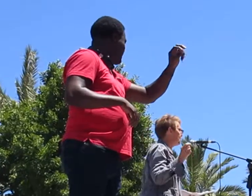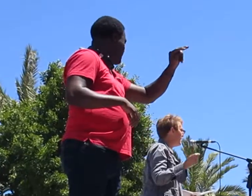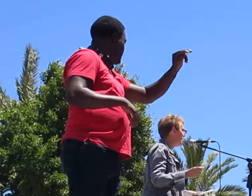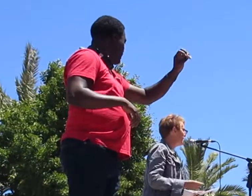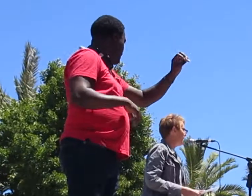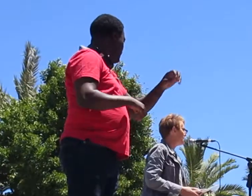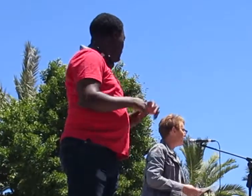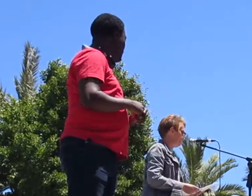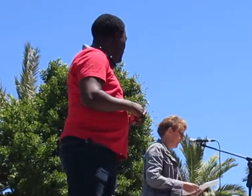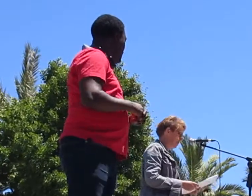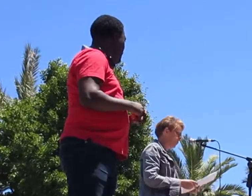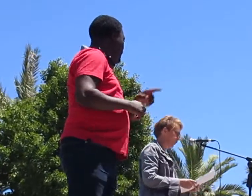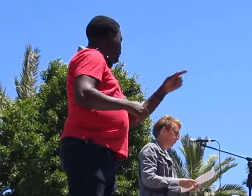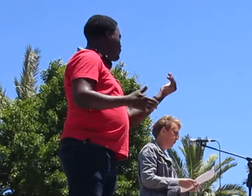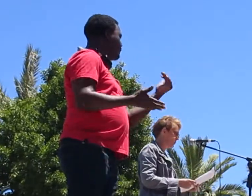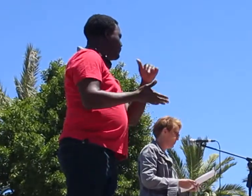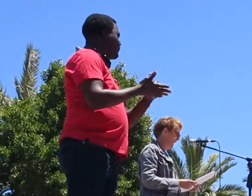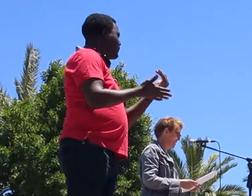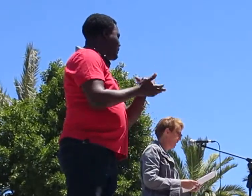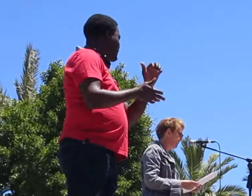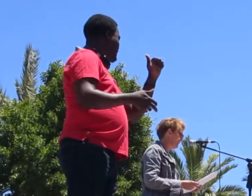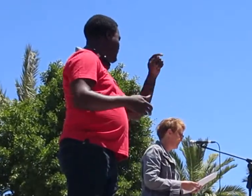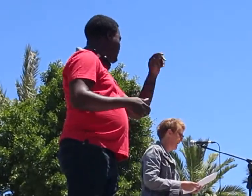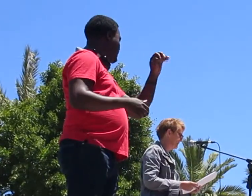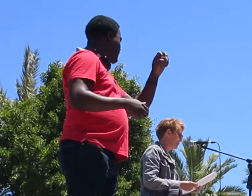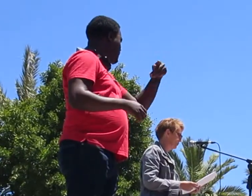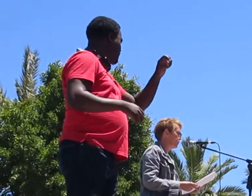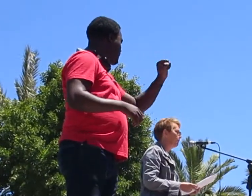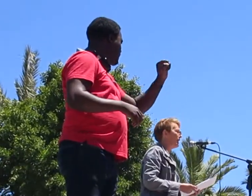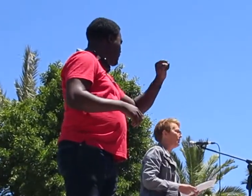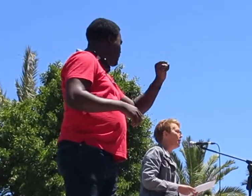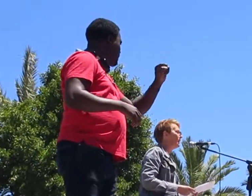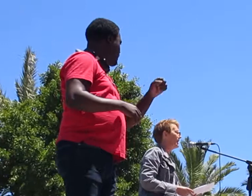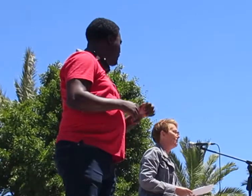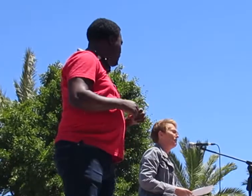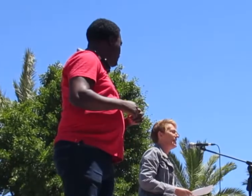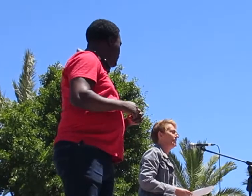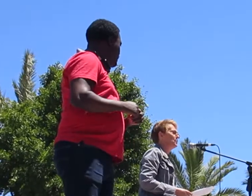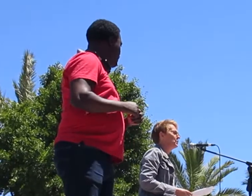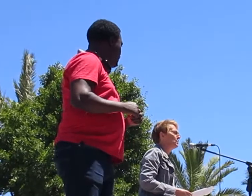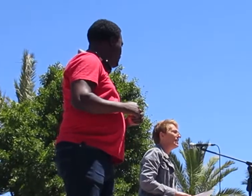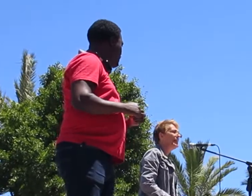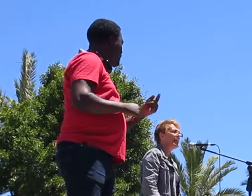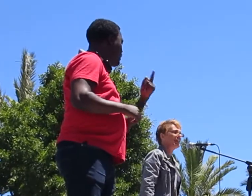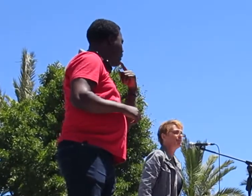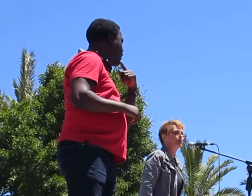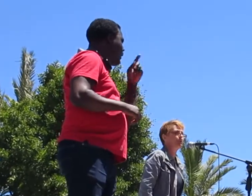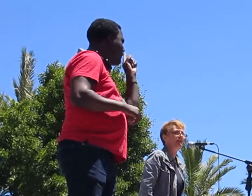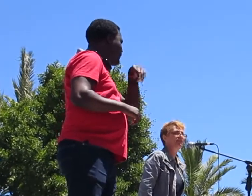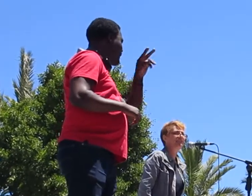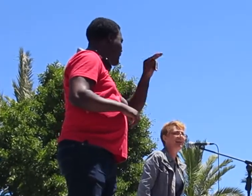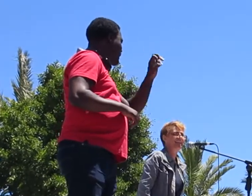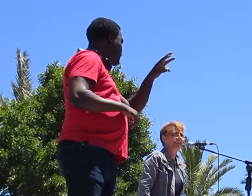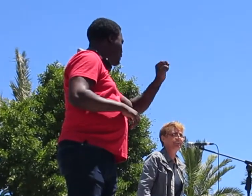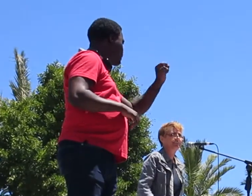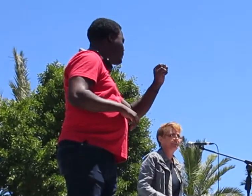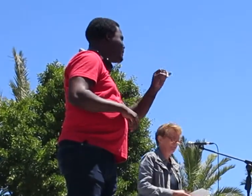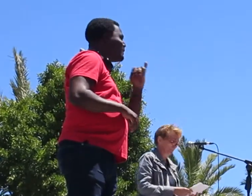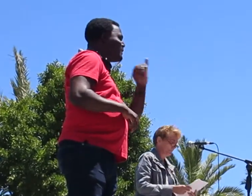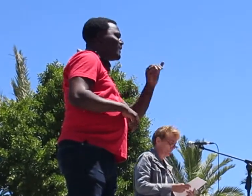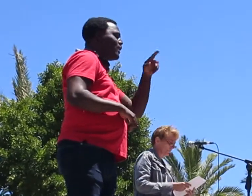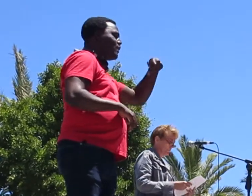Your repeated attempts to collude and obfuscate the truth by calling it fake news is pathetic.